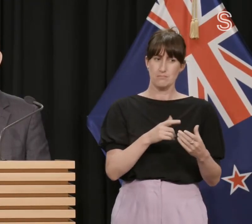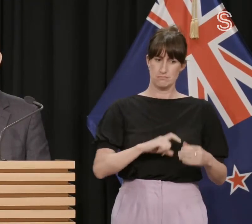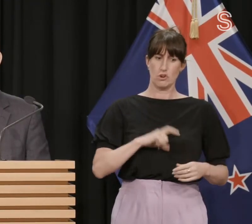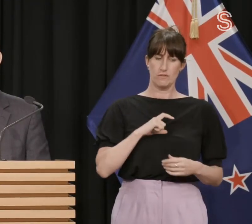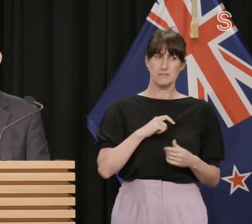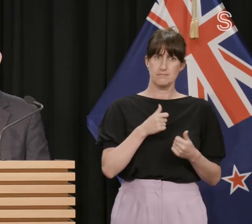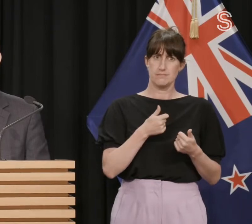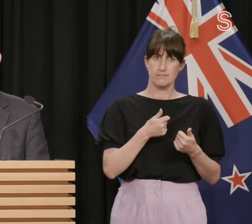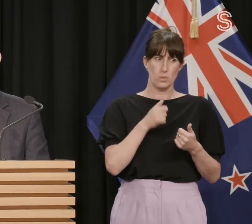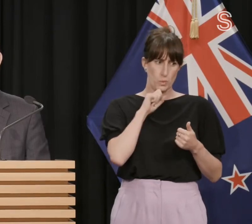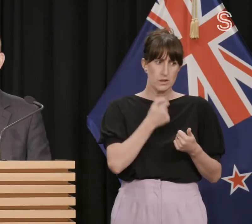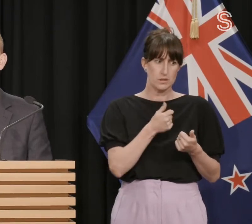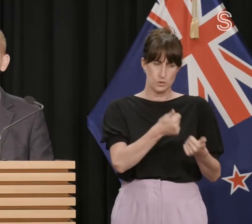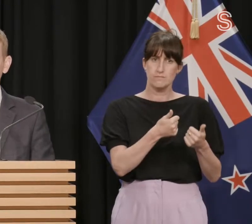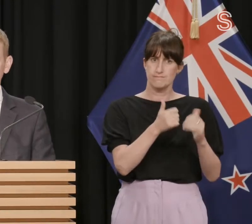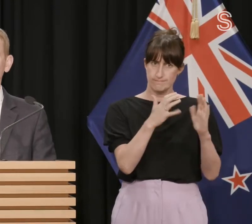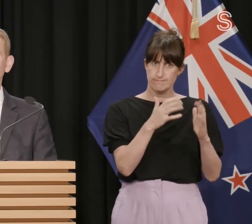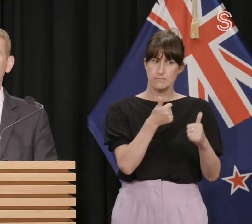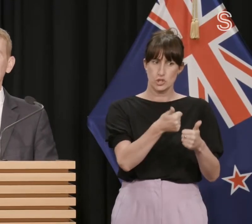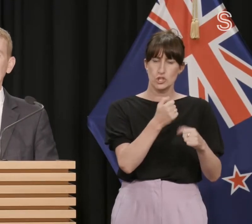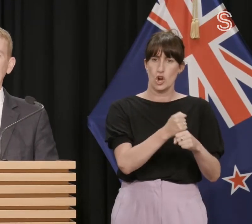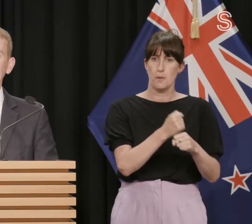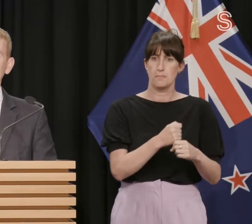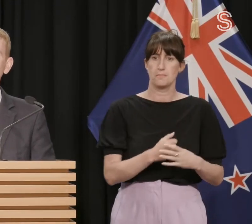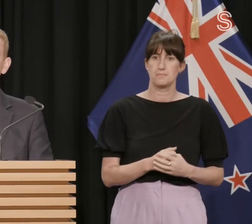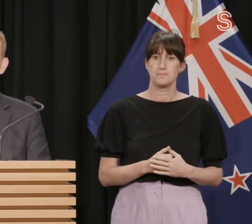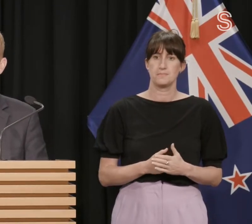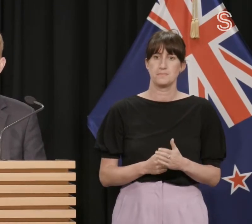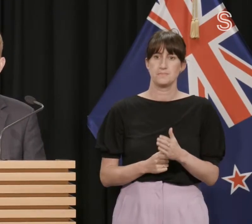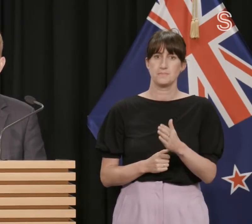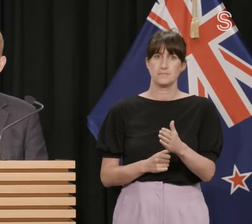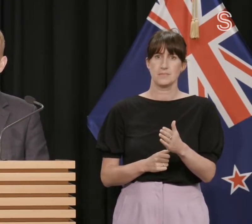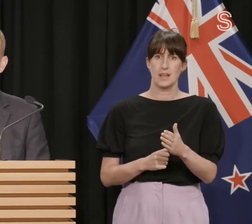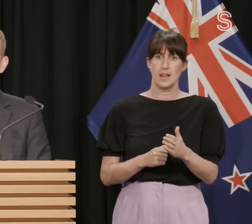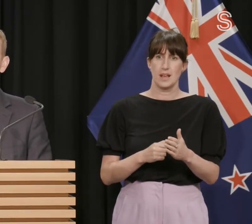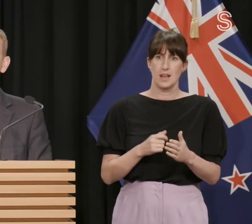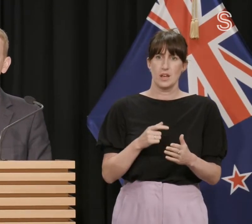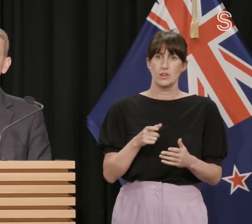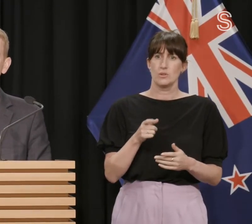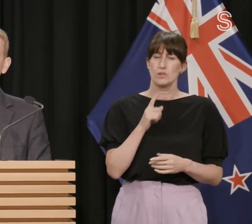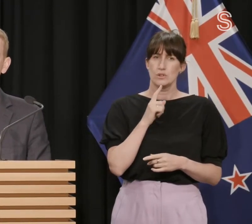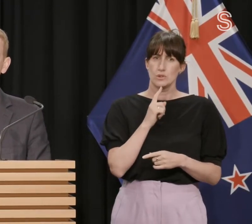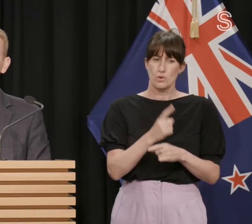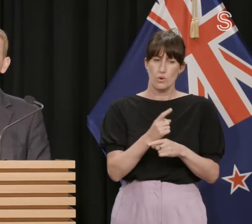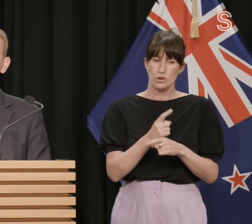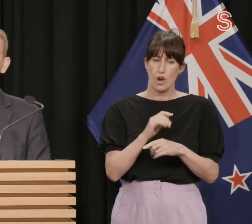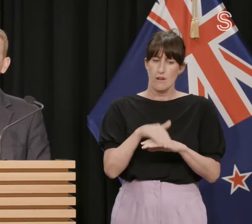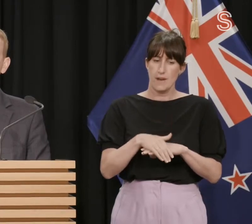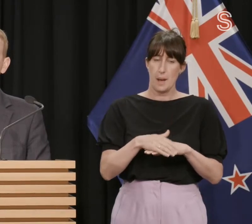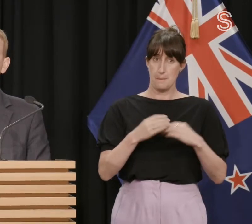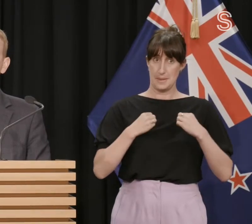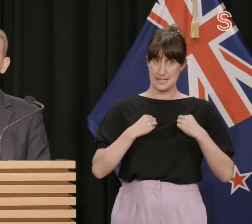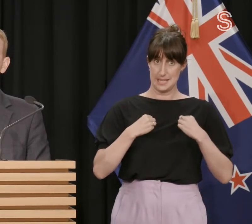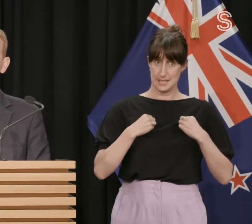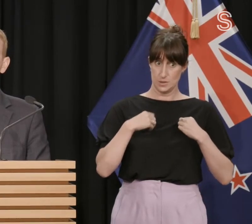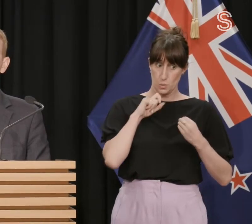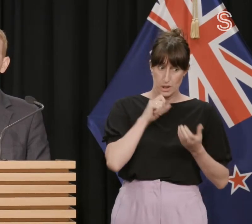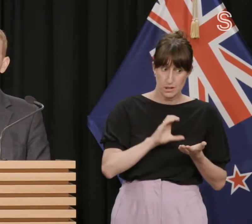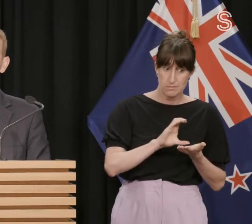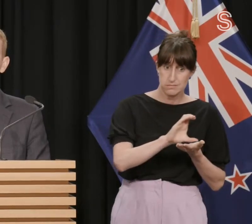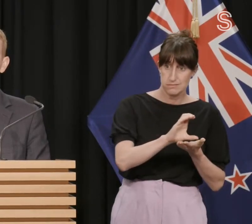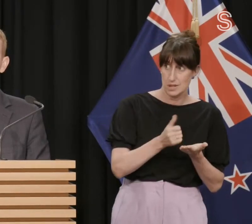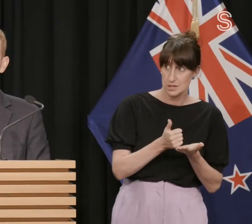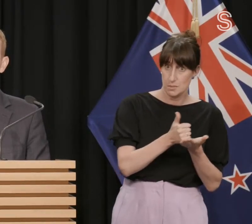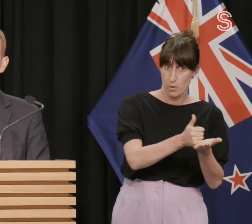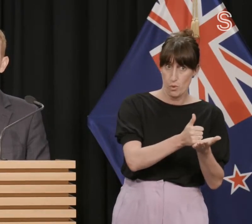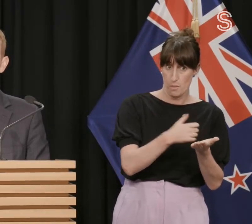and he will do it very, very well. You mentioned that there was some more business support coming on the way. You mentioned that there was more support for businesses coming in the way in